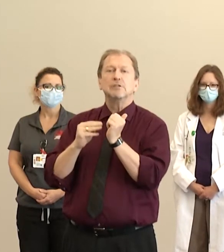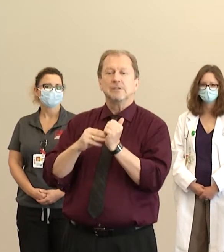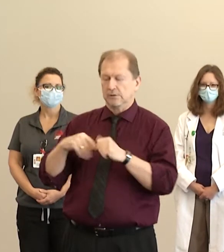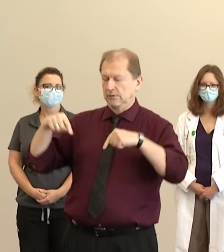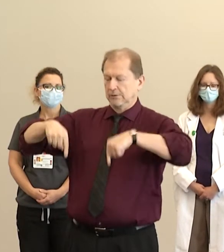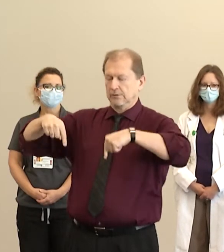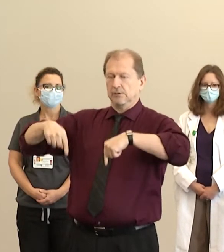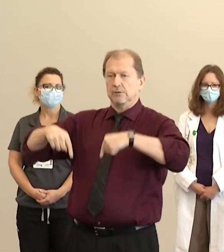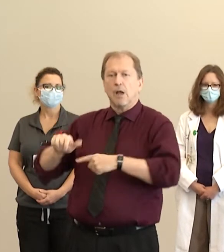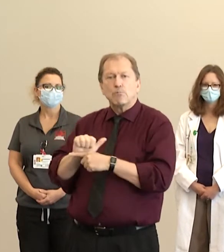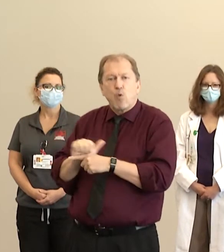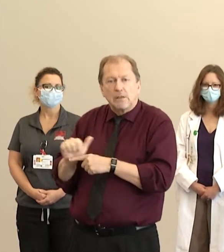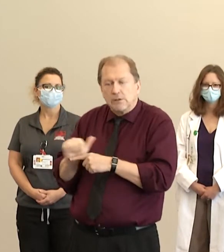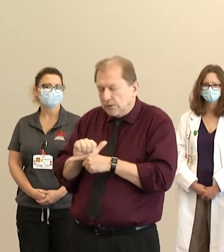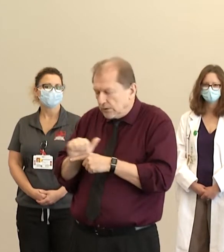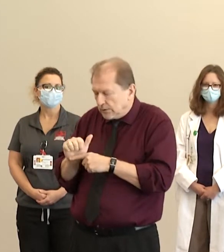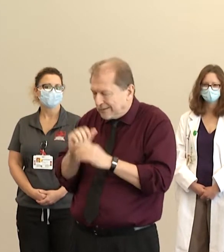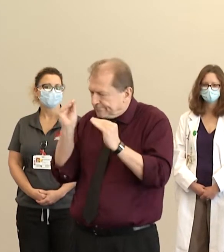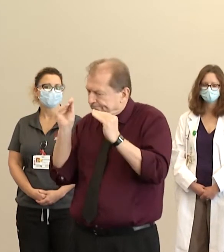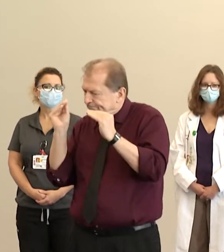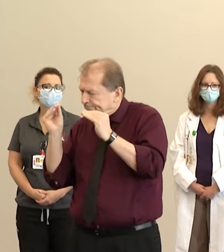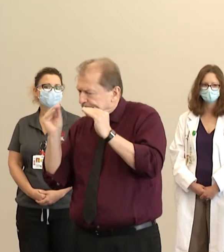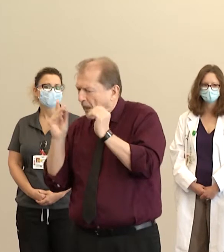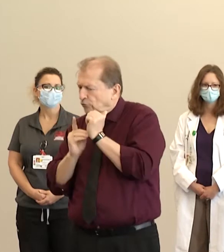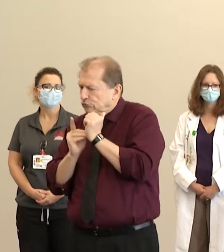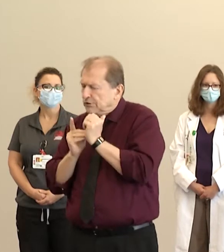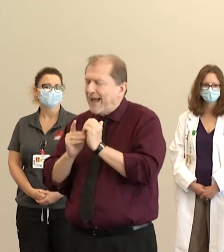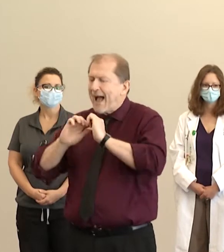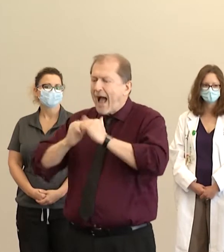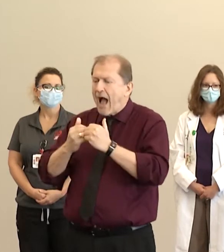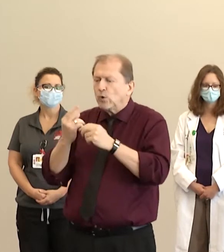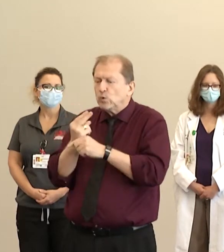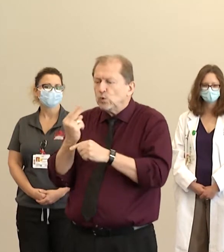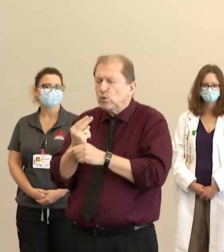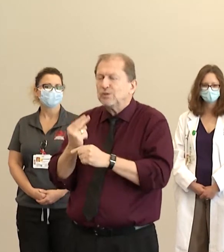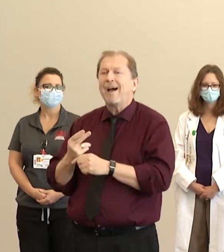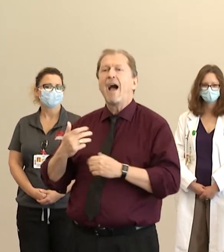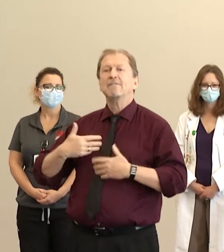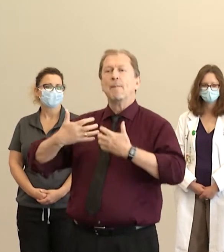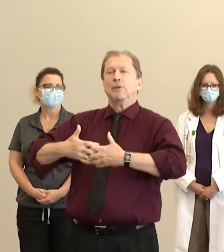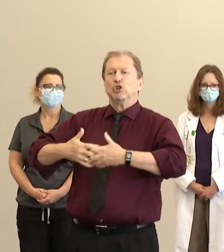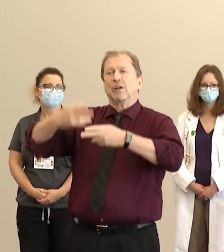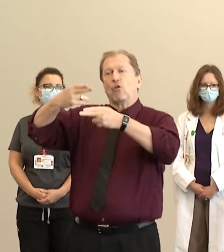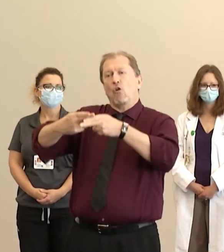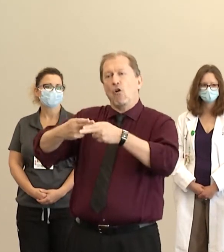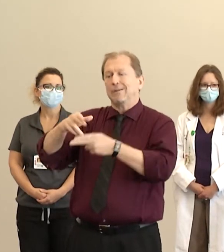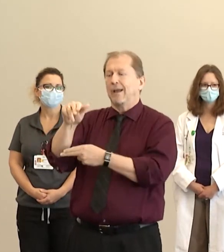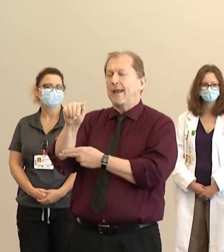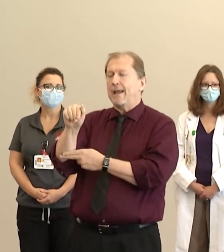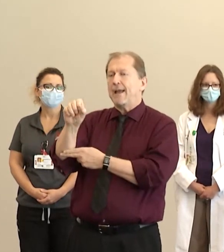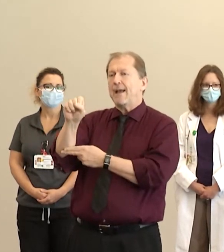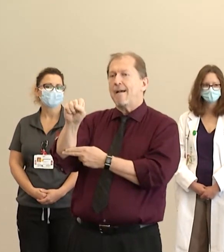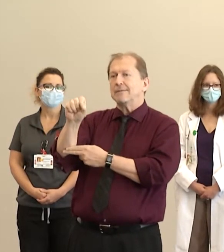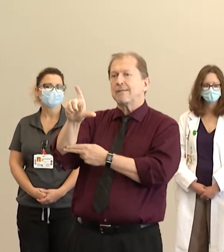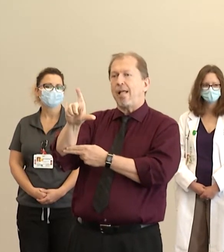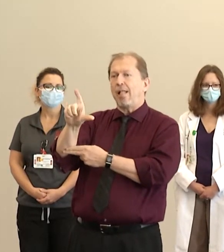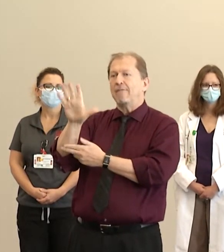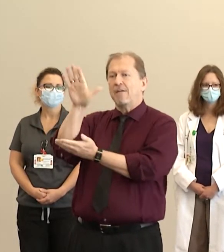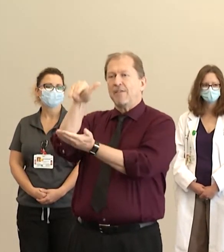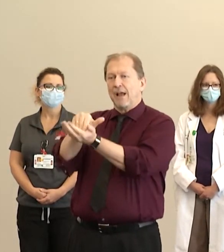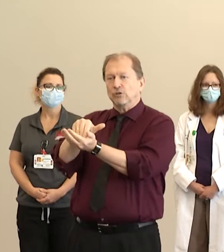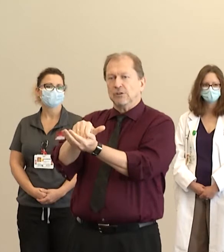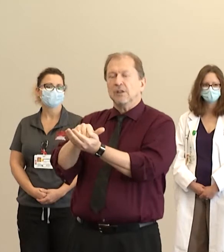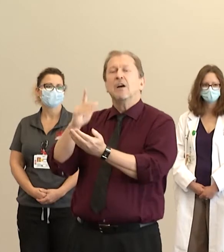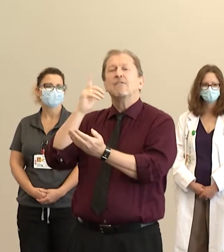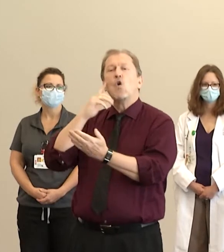Simulation Lab has been training doctors on using ASL 5000 breathing simulator, which is part